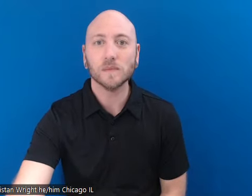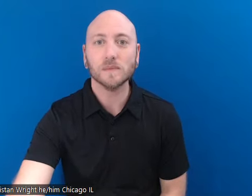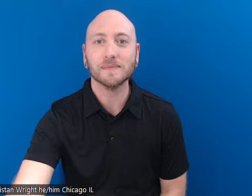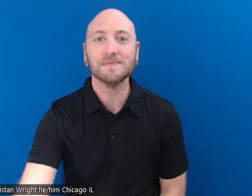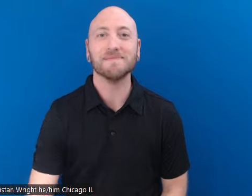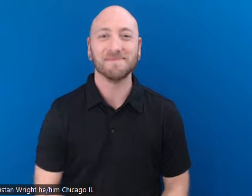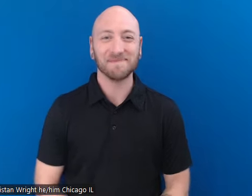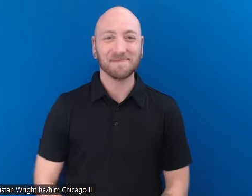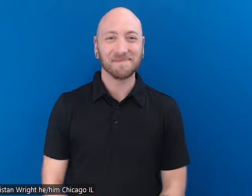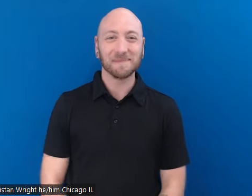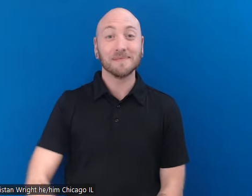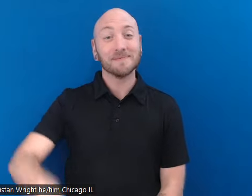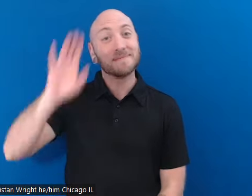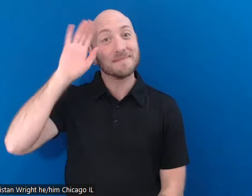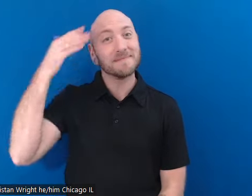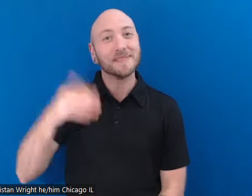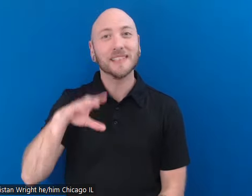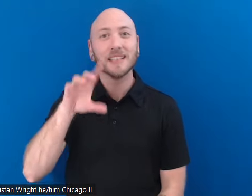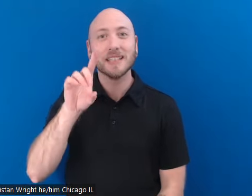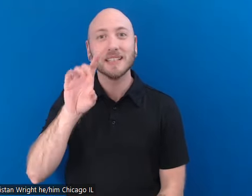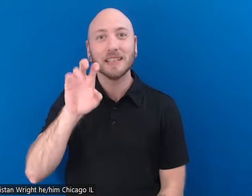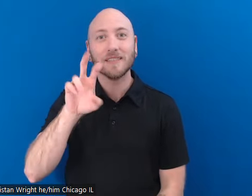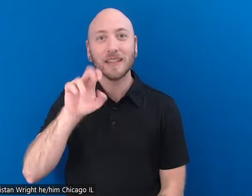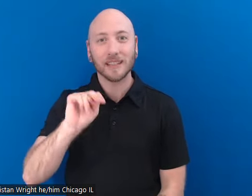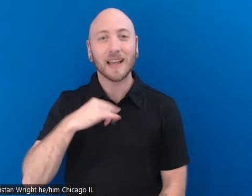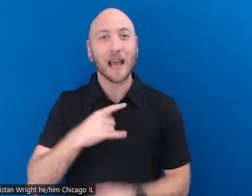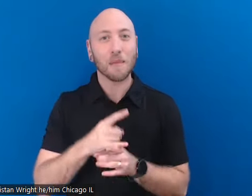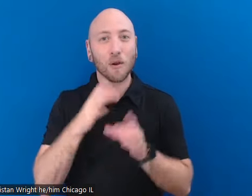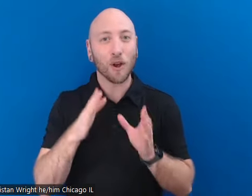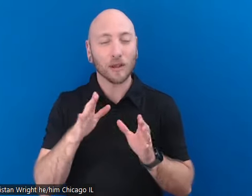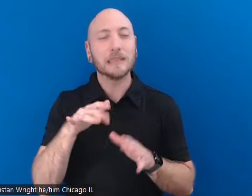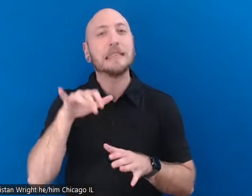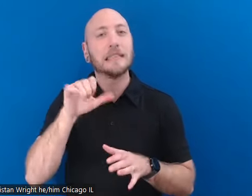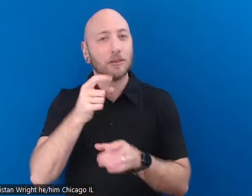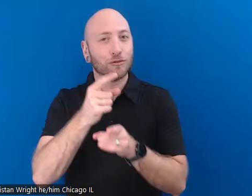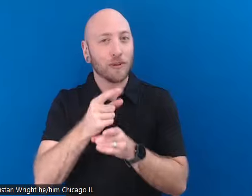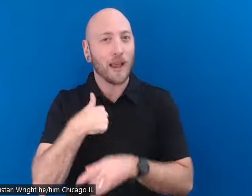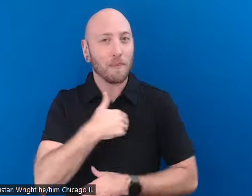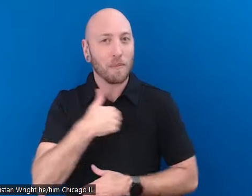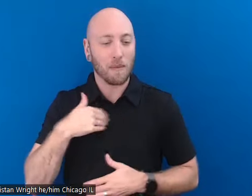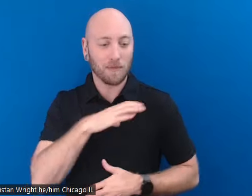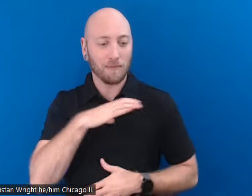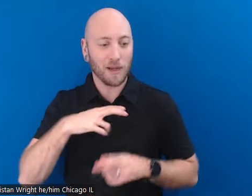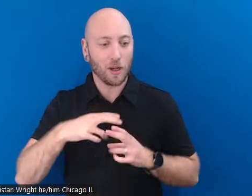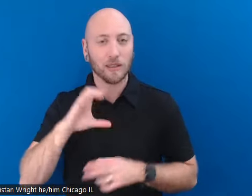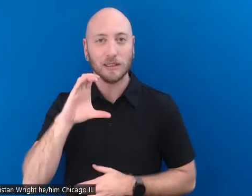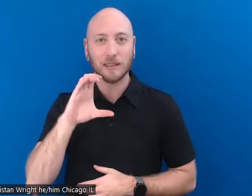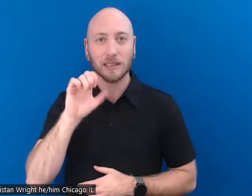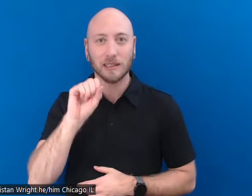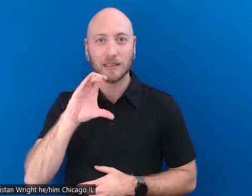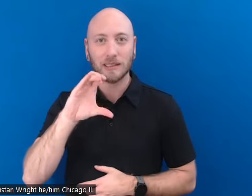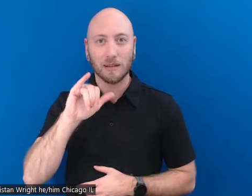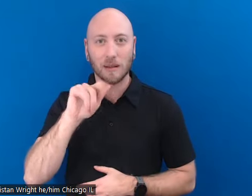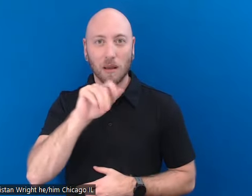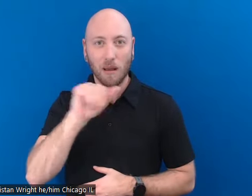Hi, my name is Devin, and I am an alcoholic. I am a member of CSCYPAA. We did just have our convention, and it went really great.